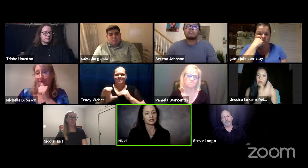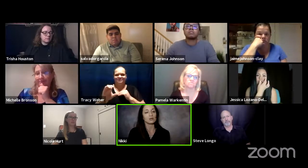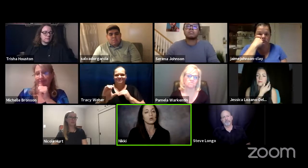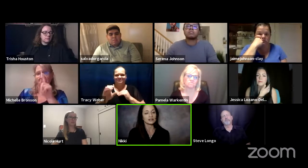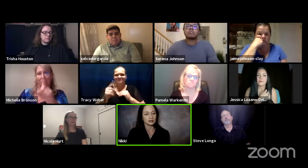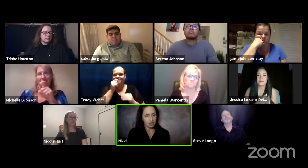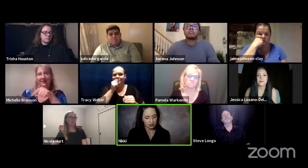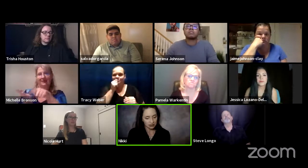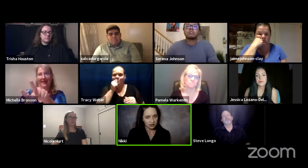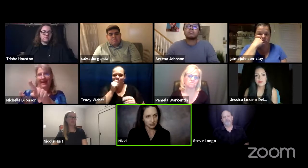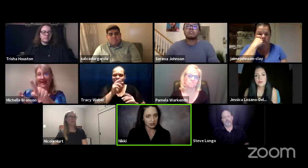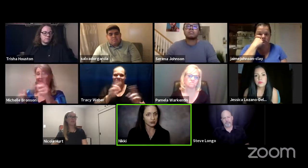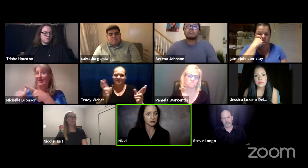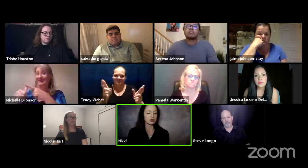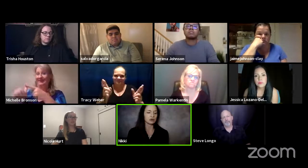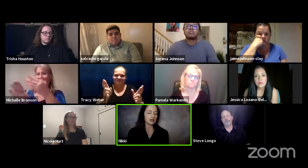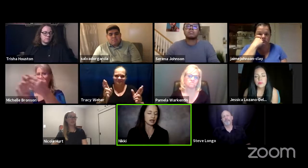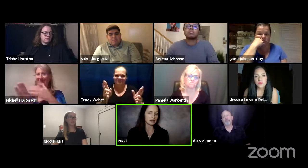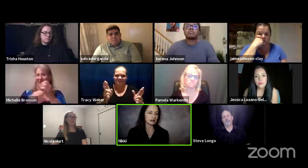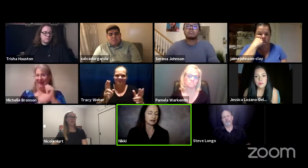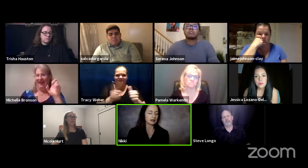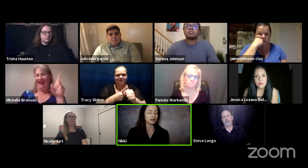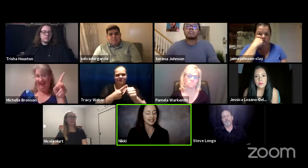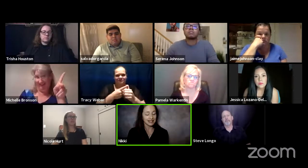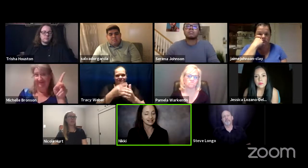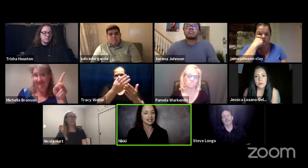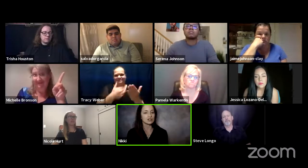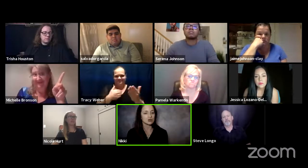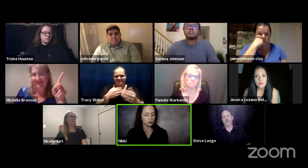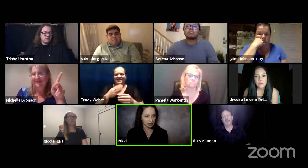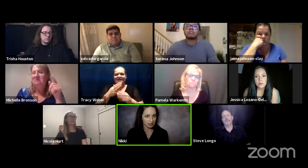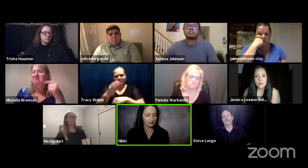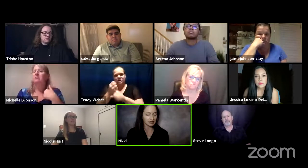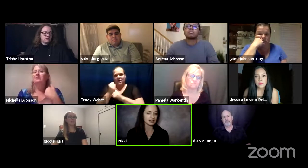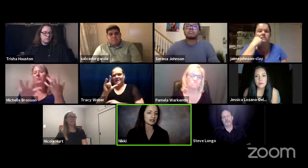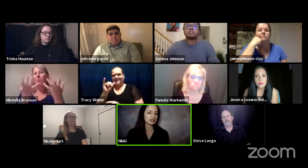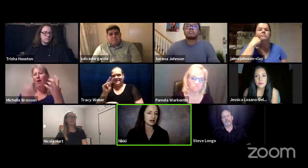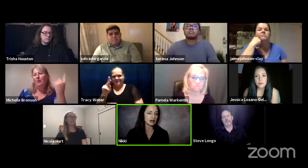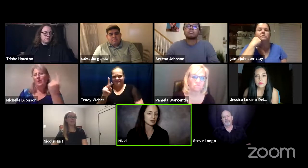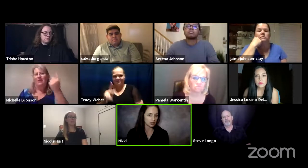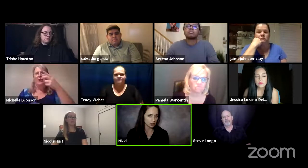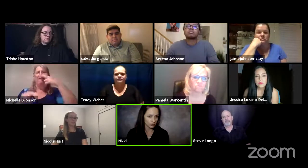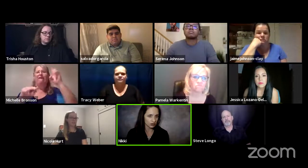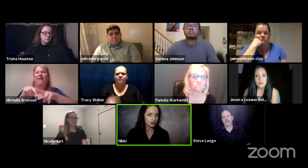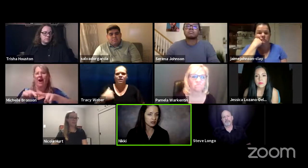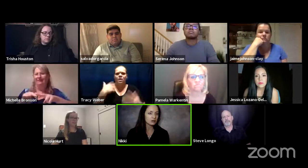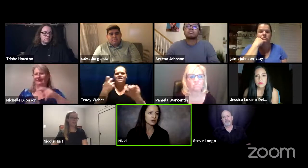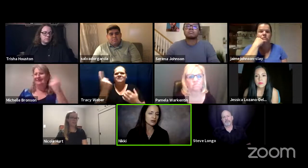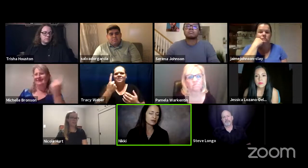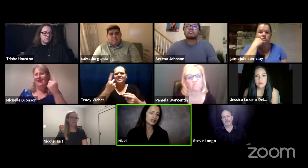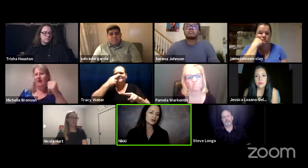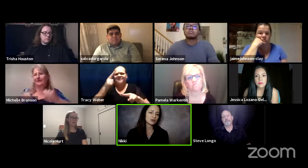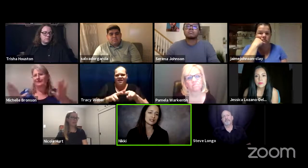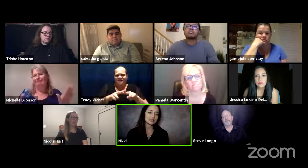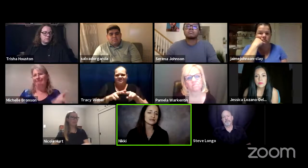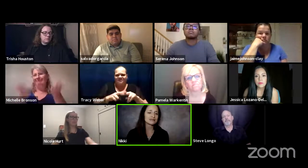And once payment is secured, you'll be paid or sent a Zoom link that is secured. We just want to make sure that it's